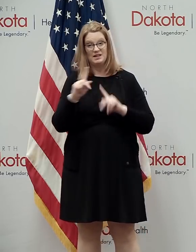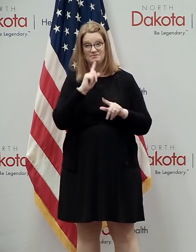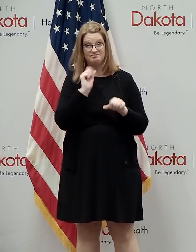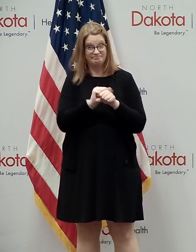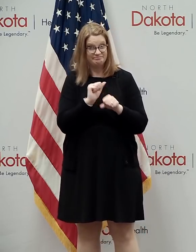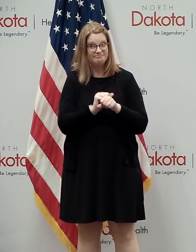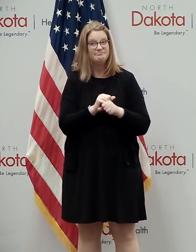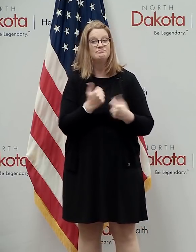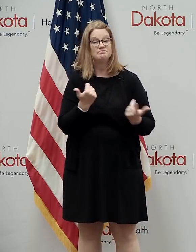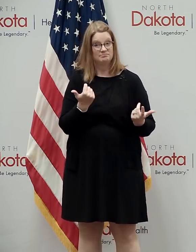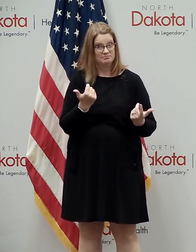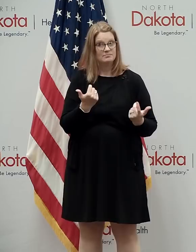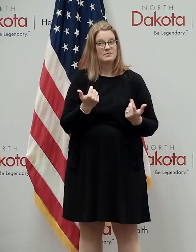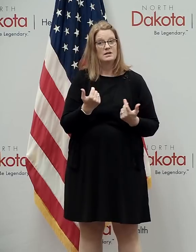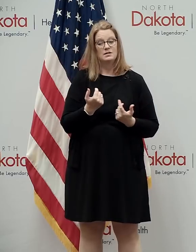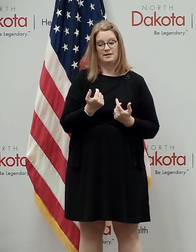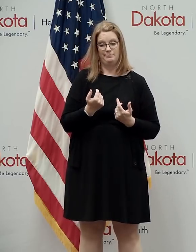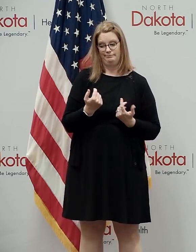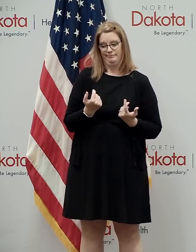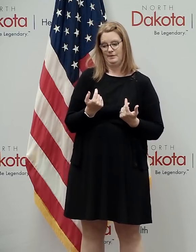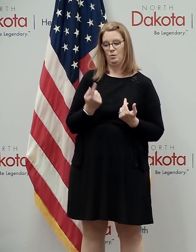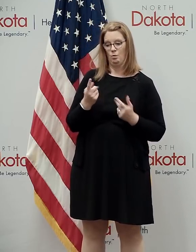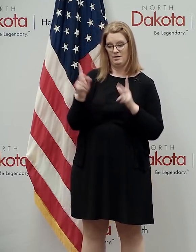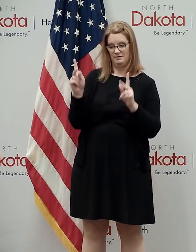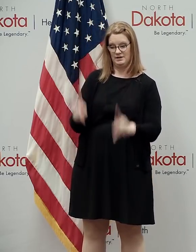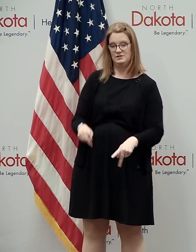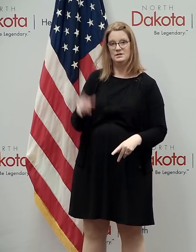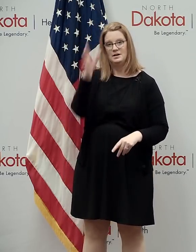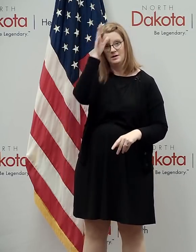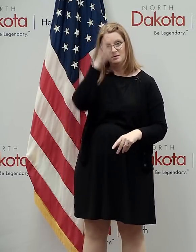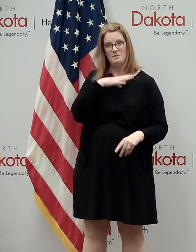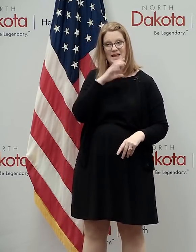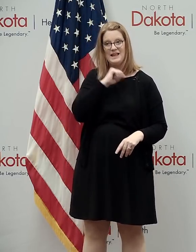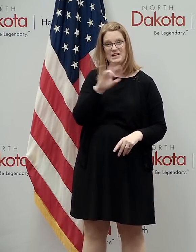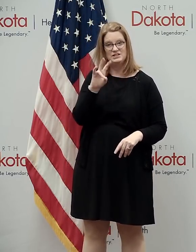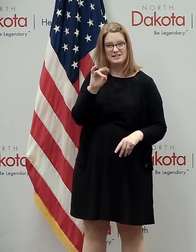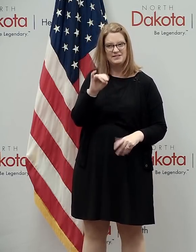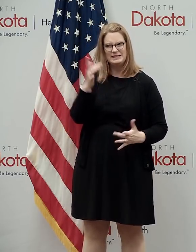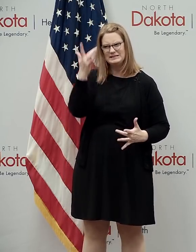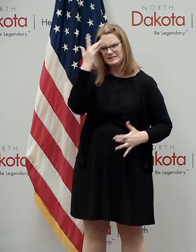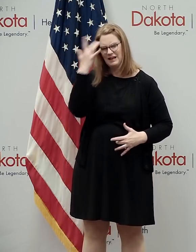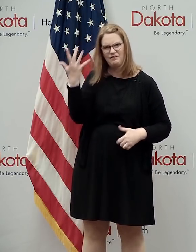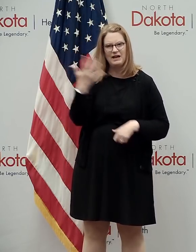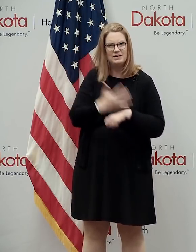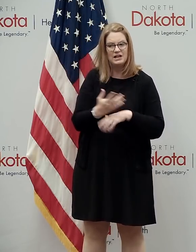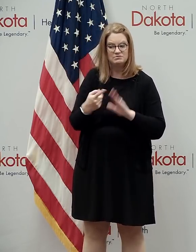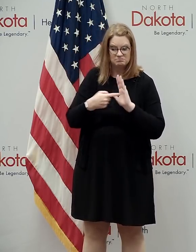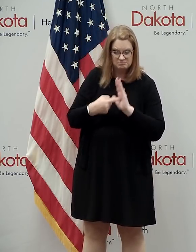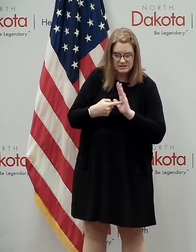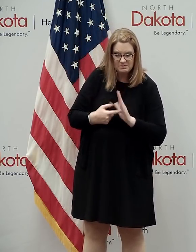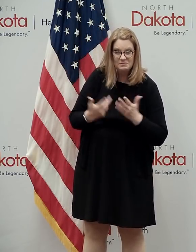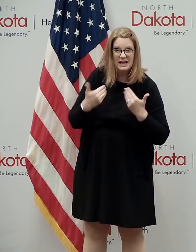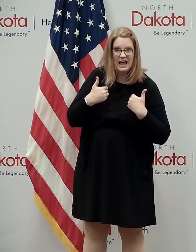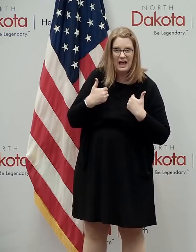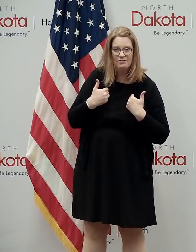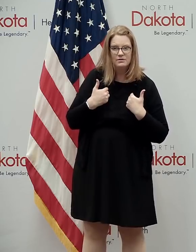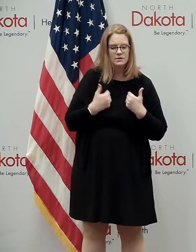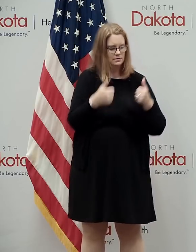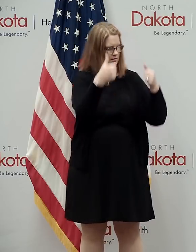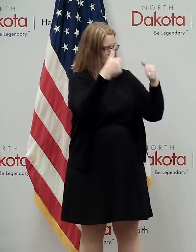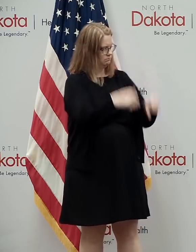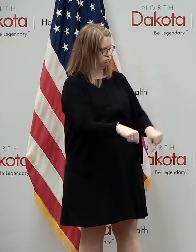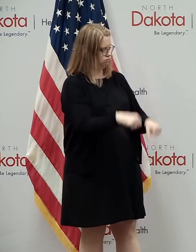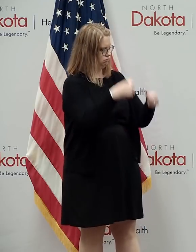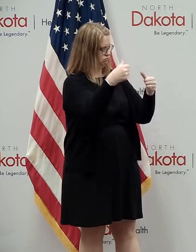individuals, one individual, male, age 70, been sick for 5 days, presented with symptoms, was turned down in 2